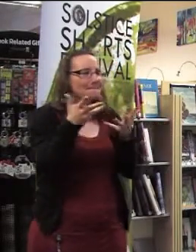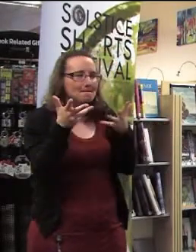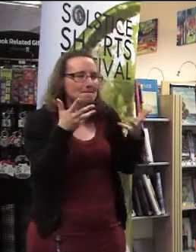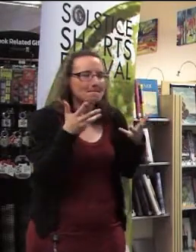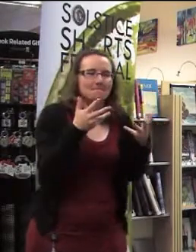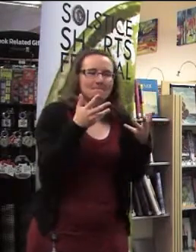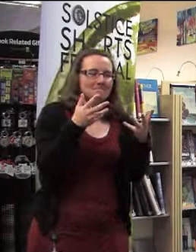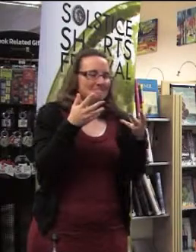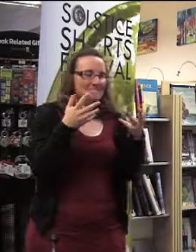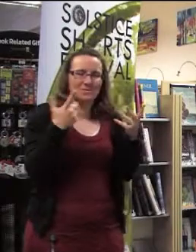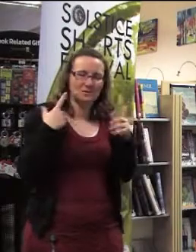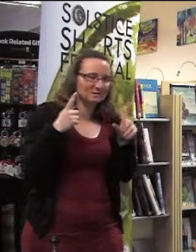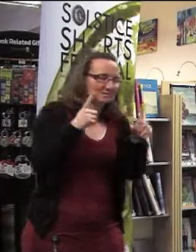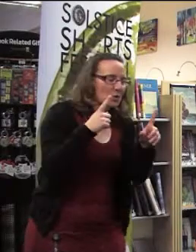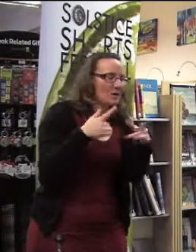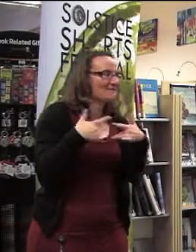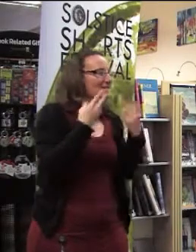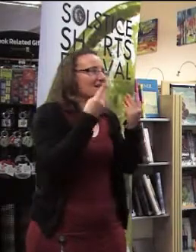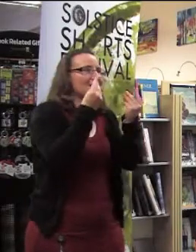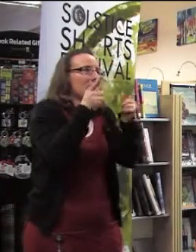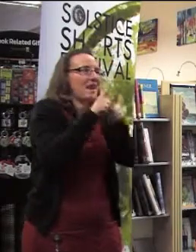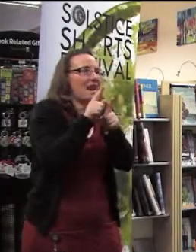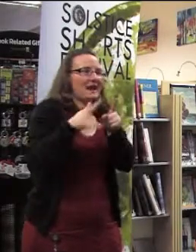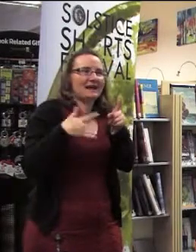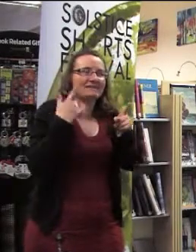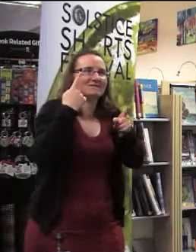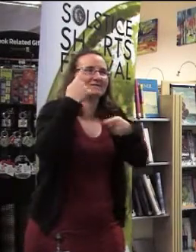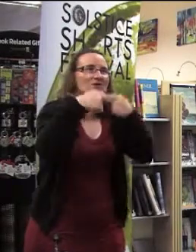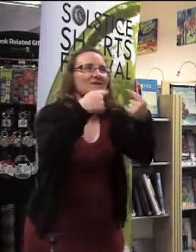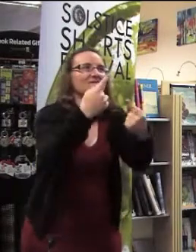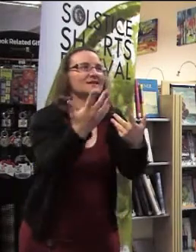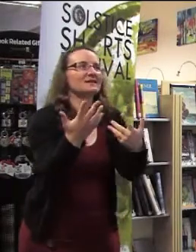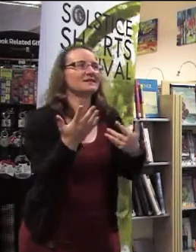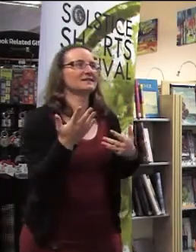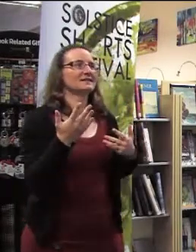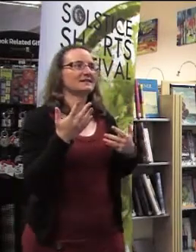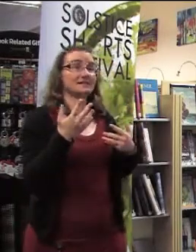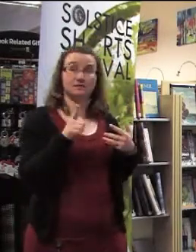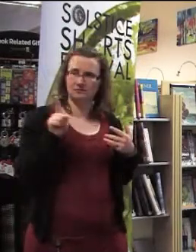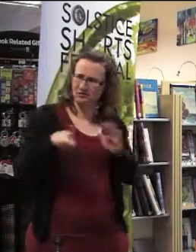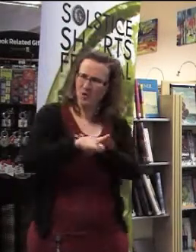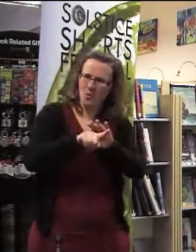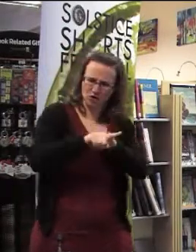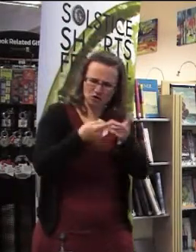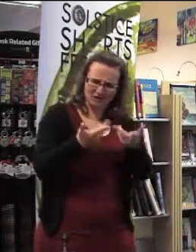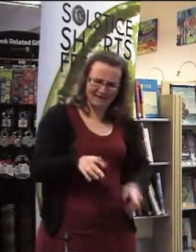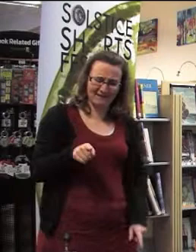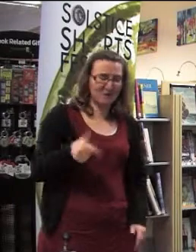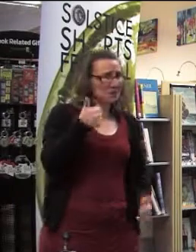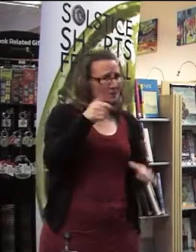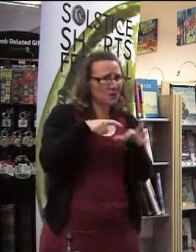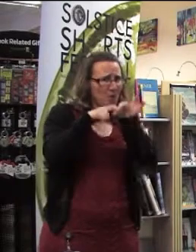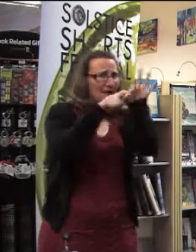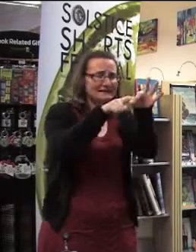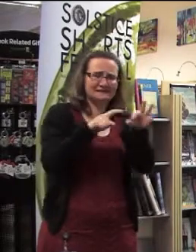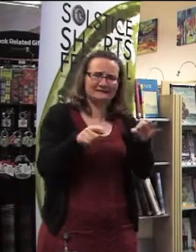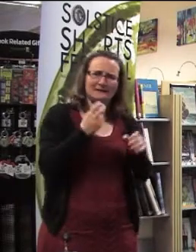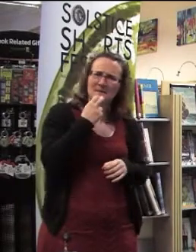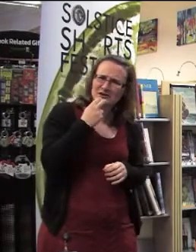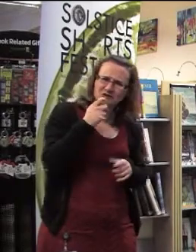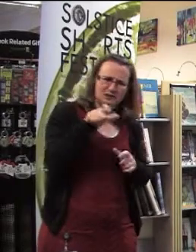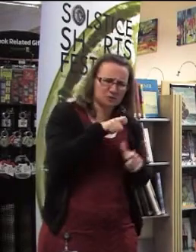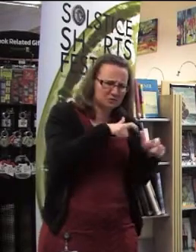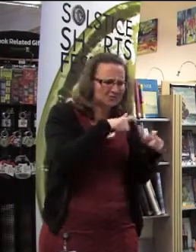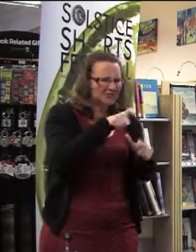something approaching immortality. That watch of yours was good quality. Its battery was supposed to last